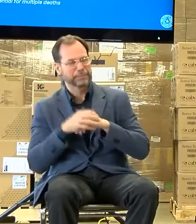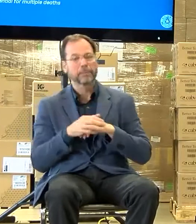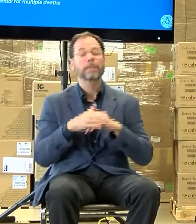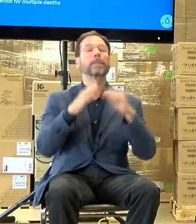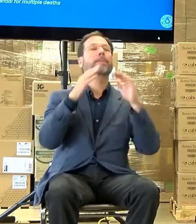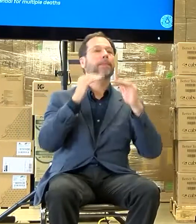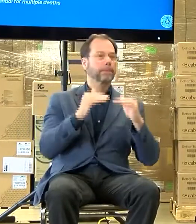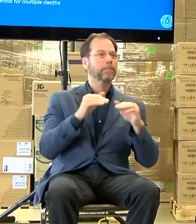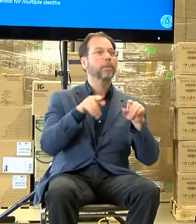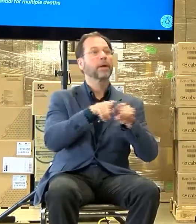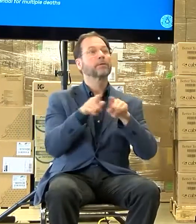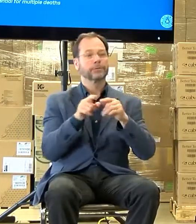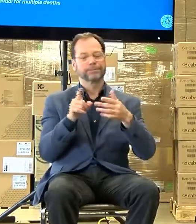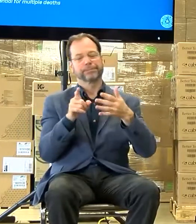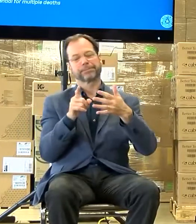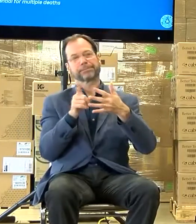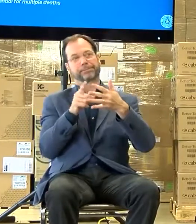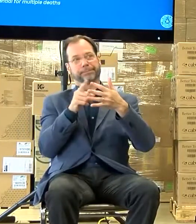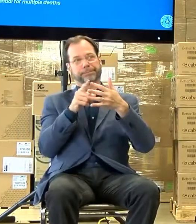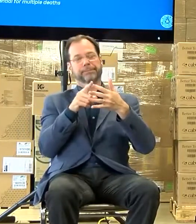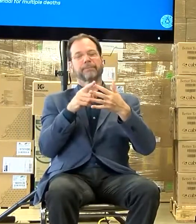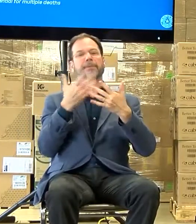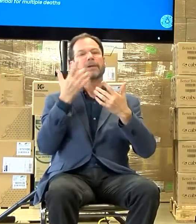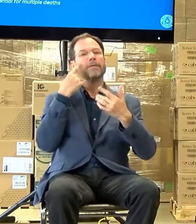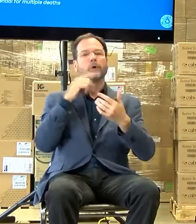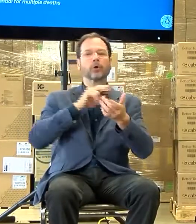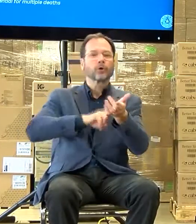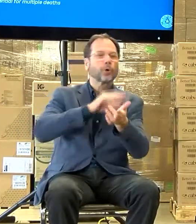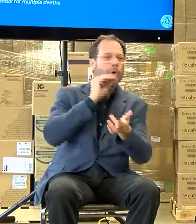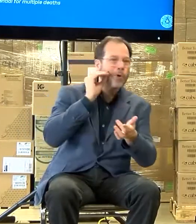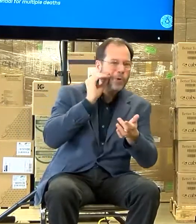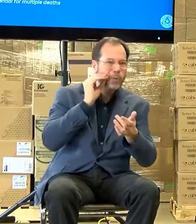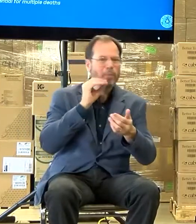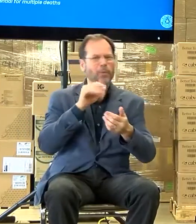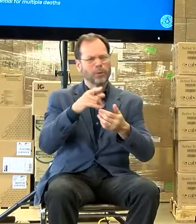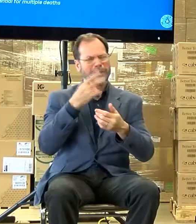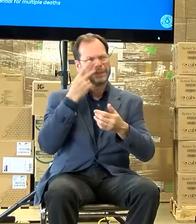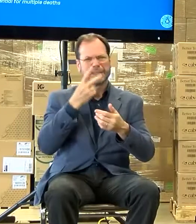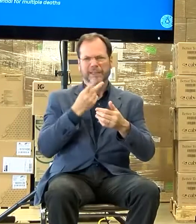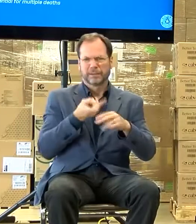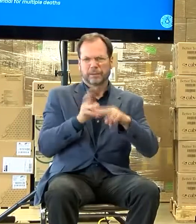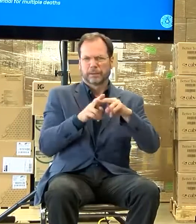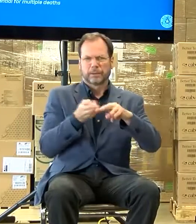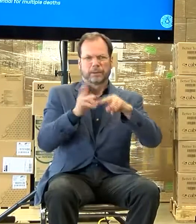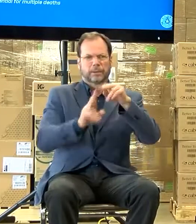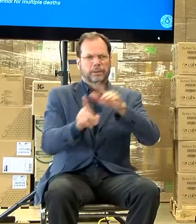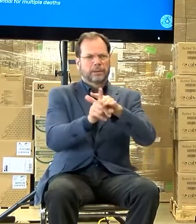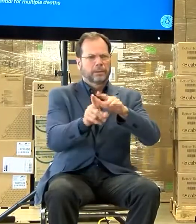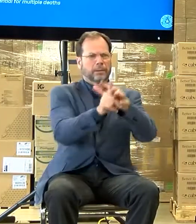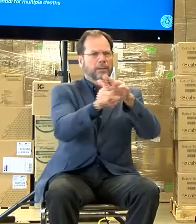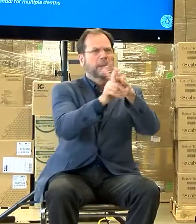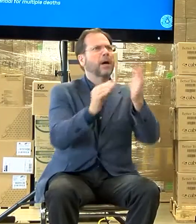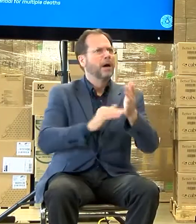healthcare facilities that would include long-term care facilities where we saw an emerging outbreak. So in other words, a nursing home or